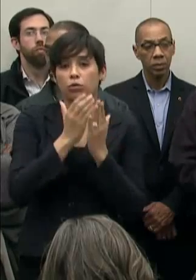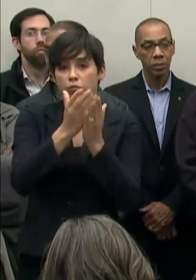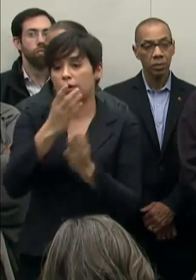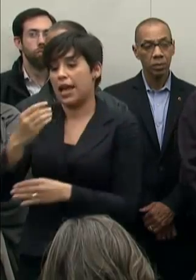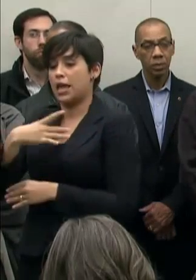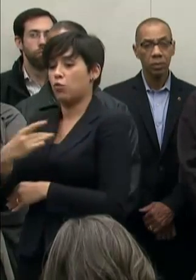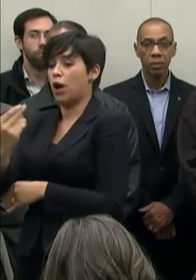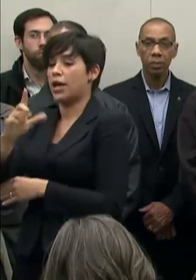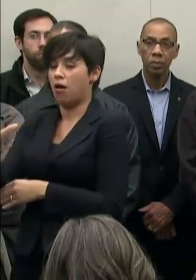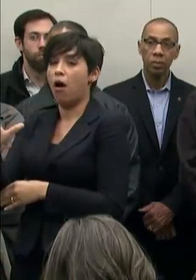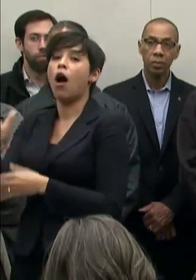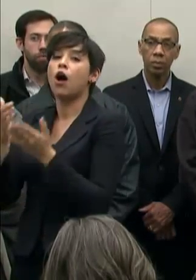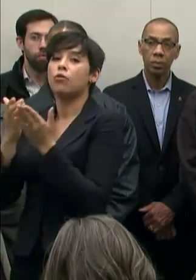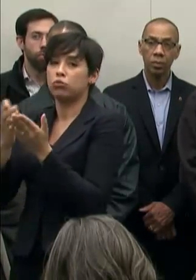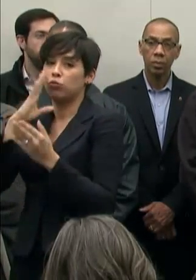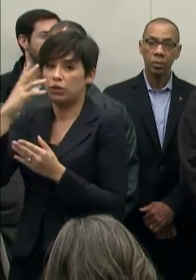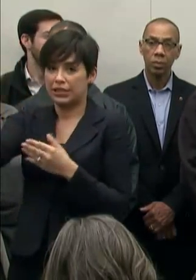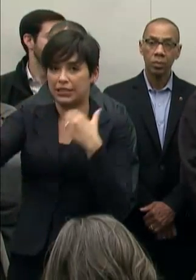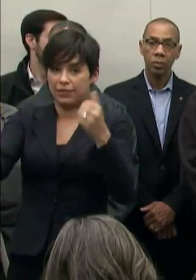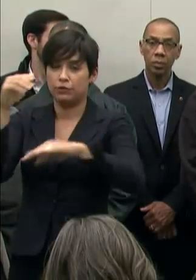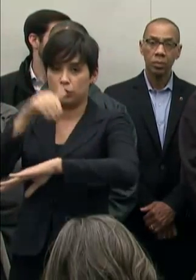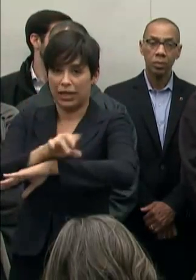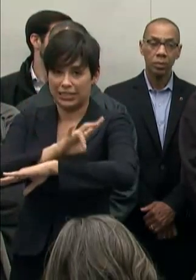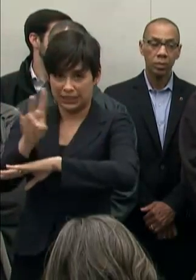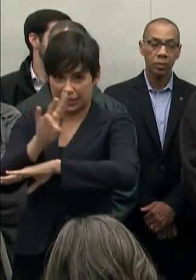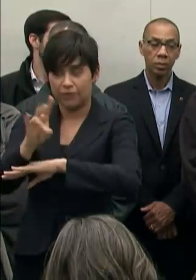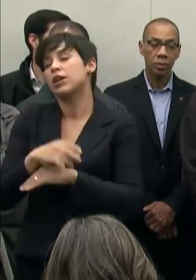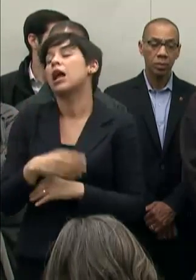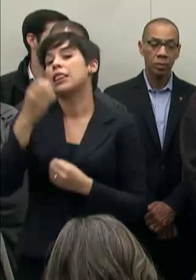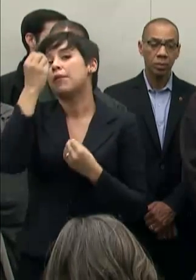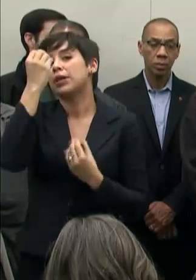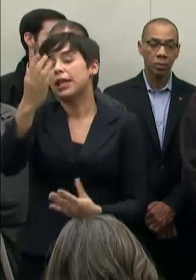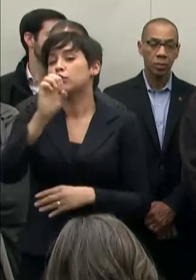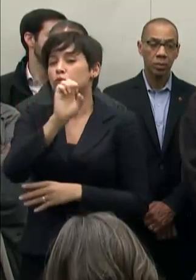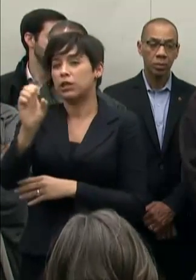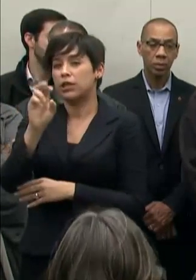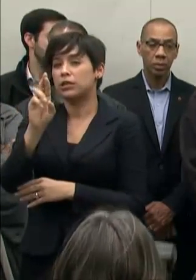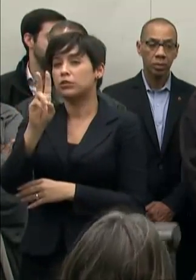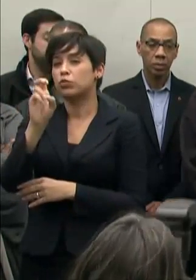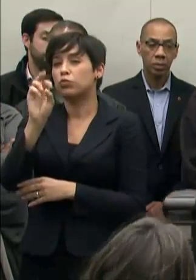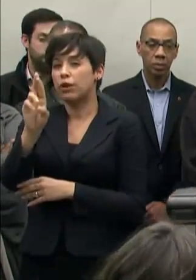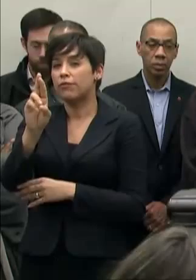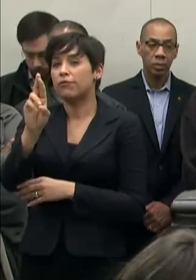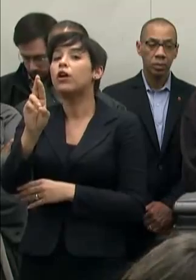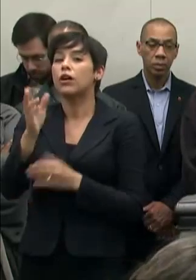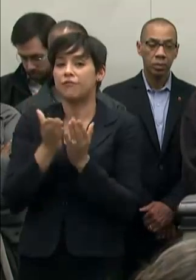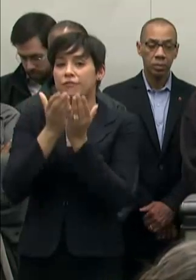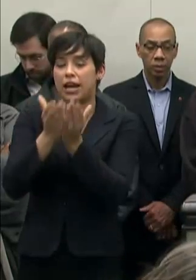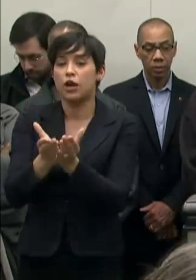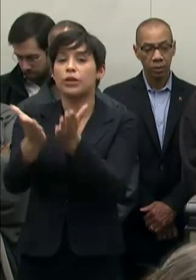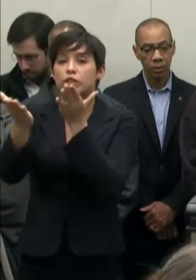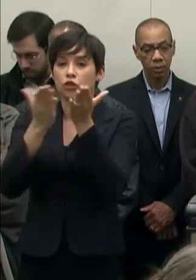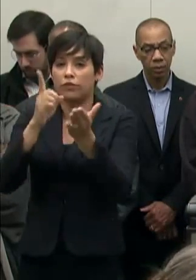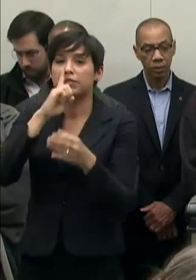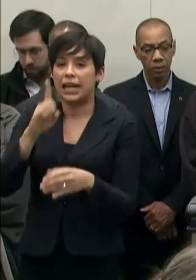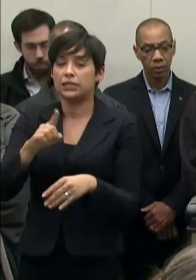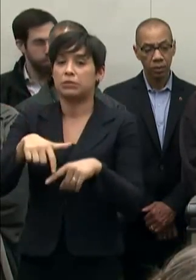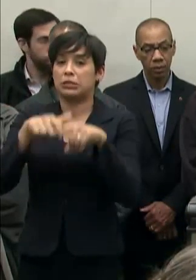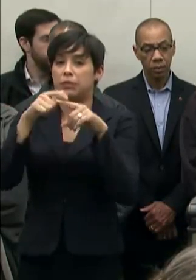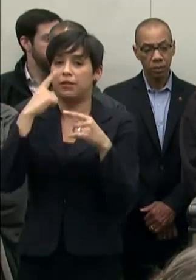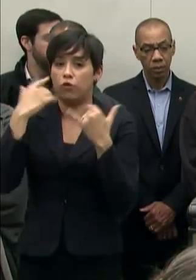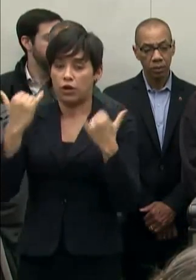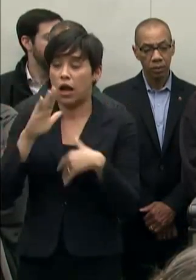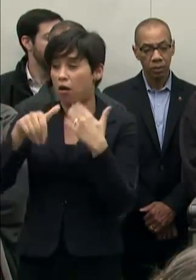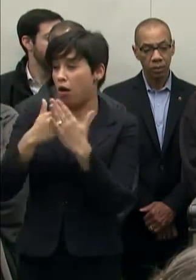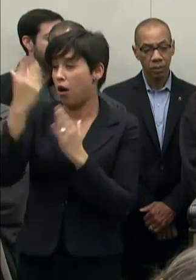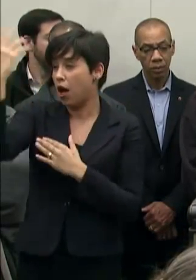until further notice. Let me also remind you that East River Ferry service has been suspended. All outdoor filming permits